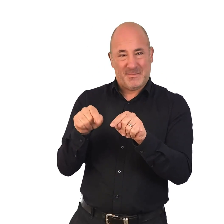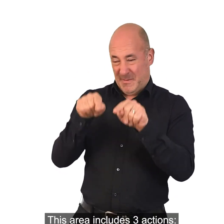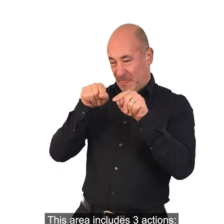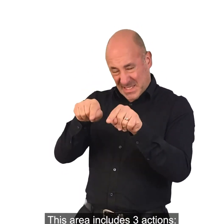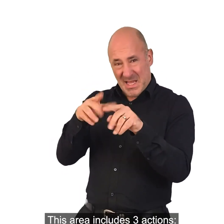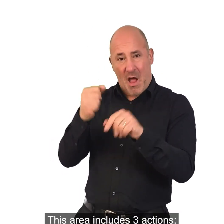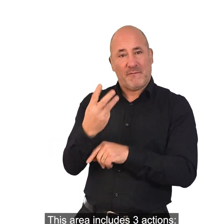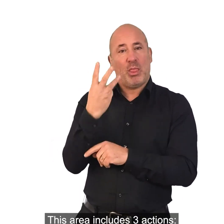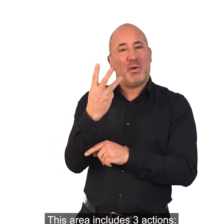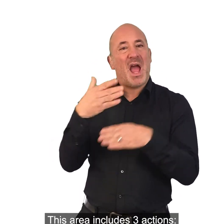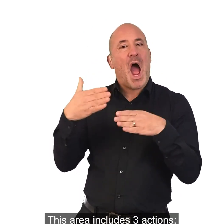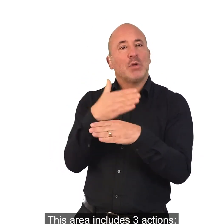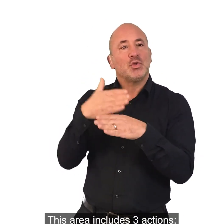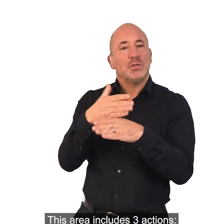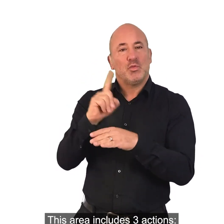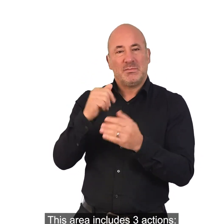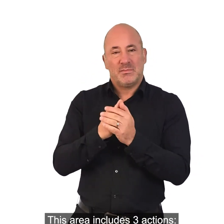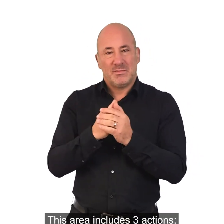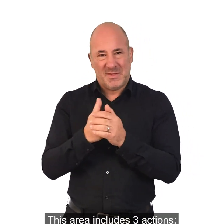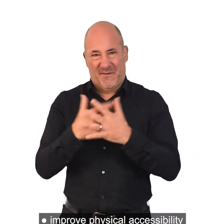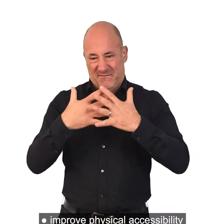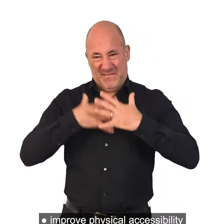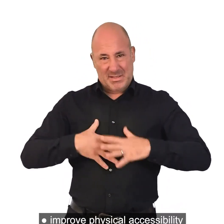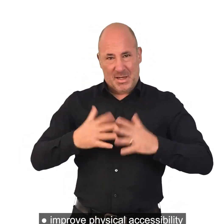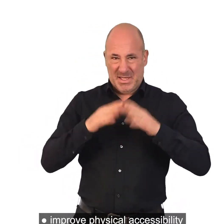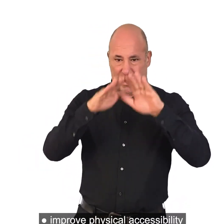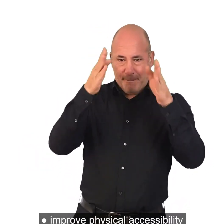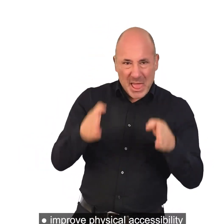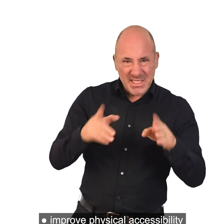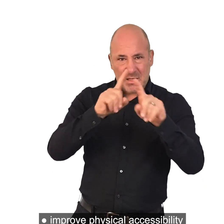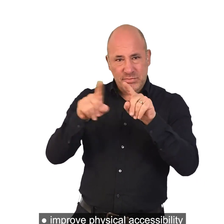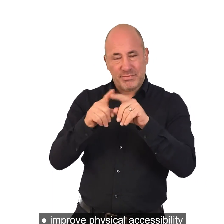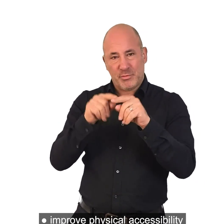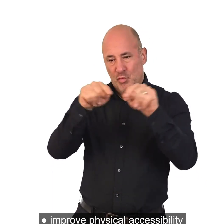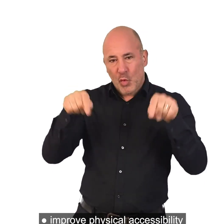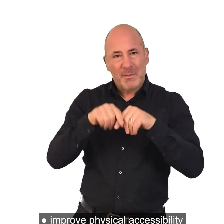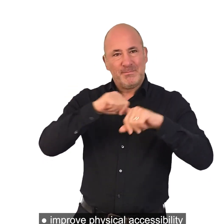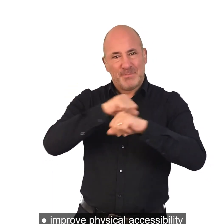This area includes 3 actions: improve physical accessibility,